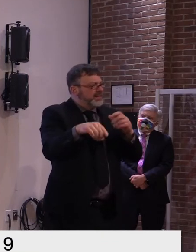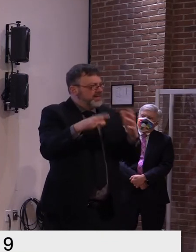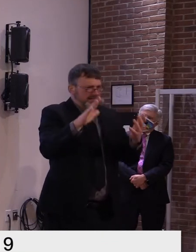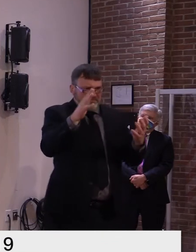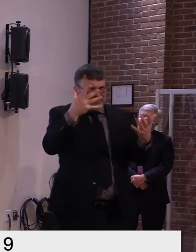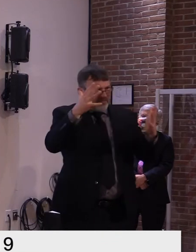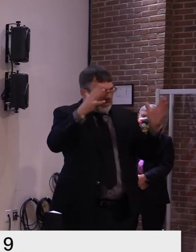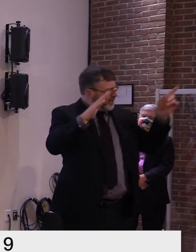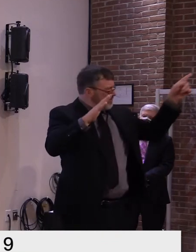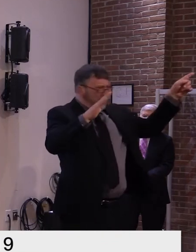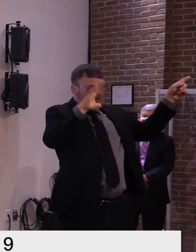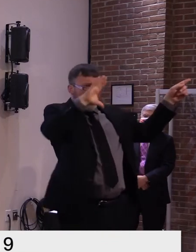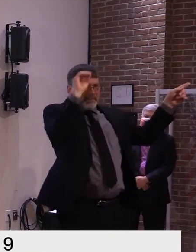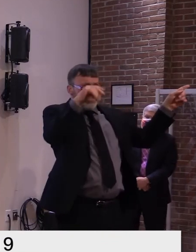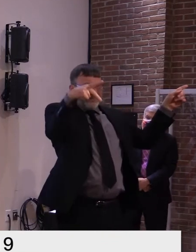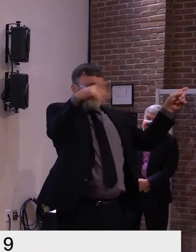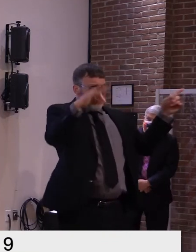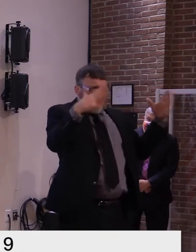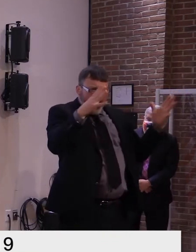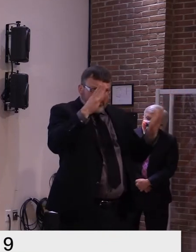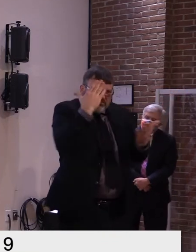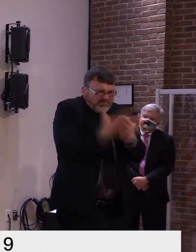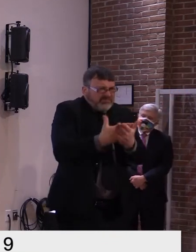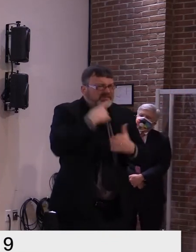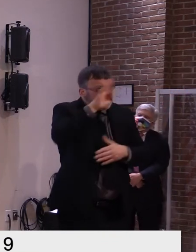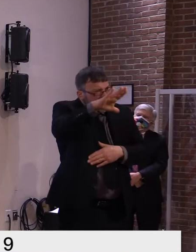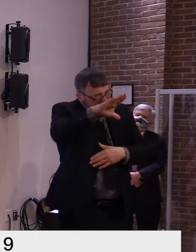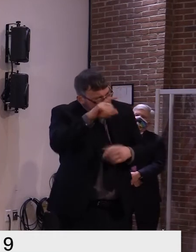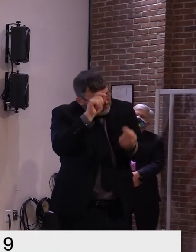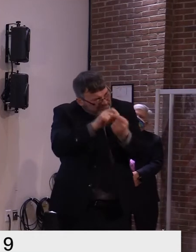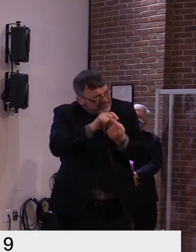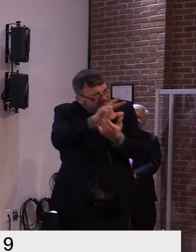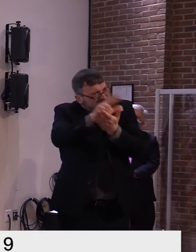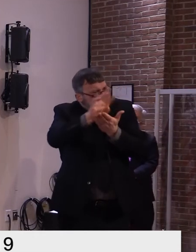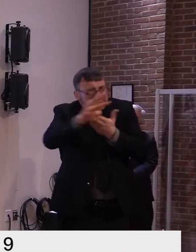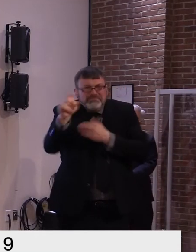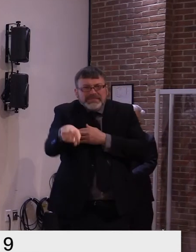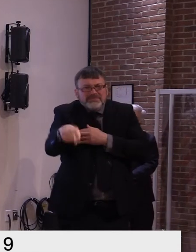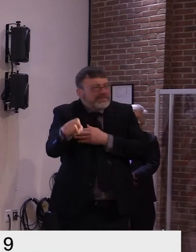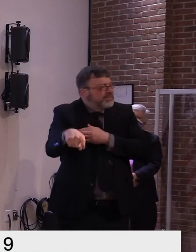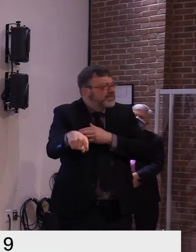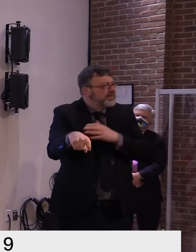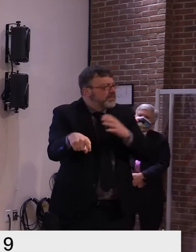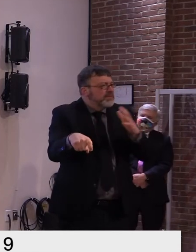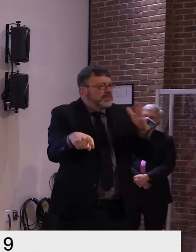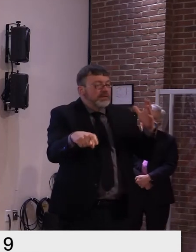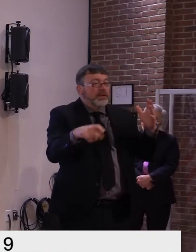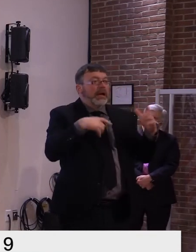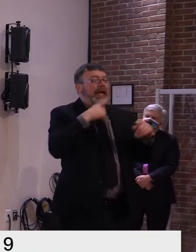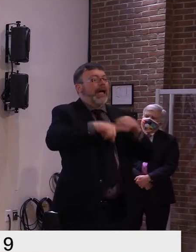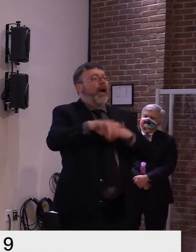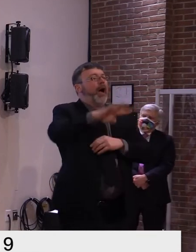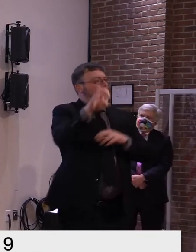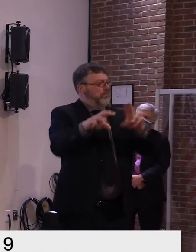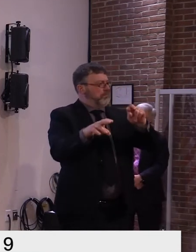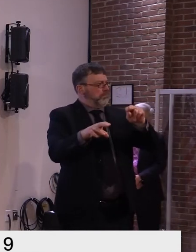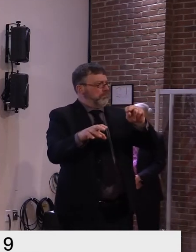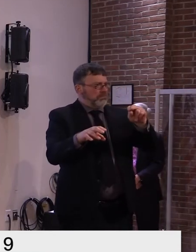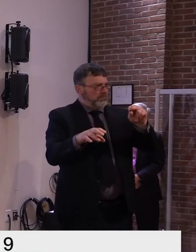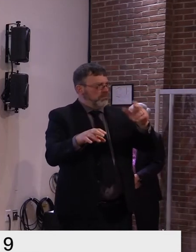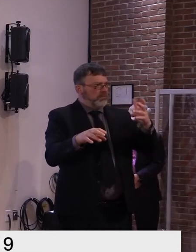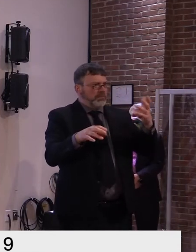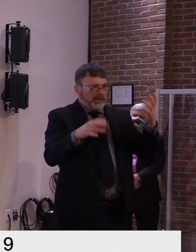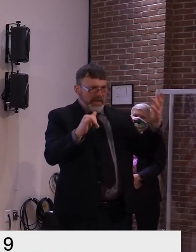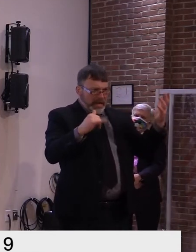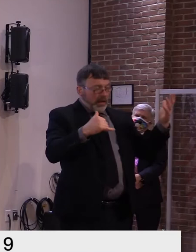much further out you can get your second dose and still get the biggest bang for your buck, if you will. So